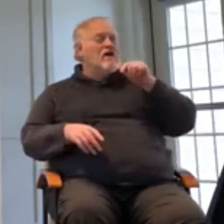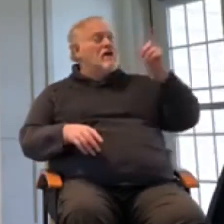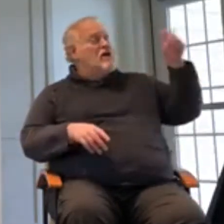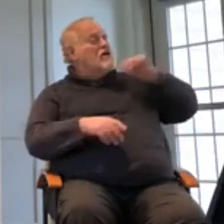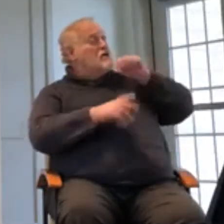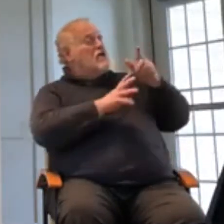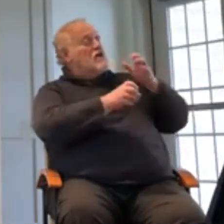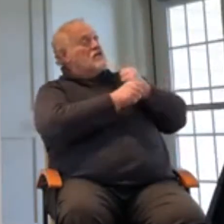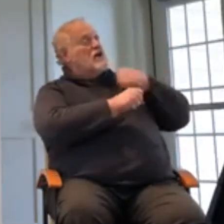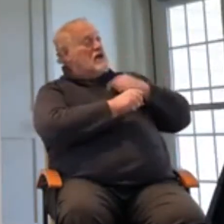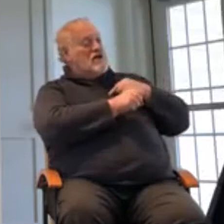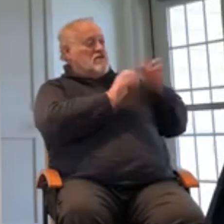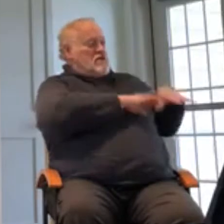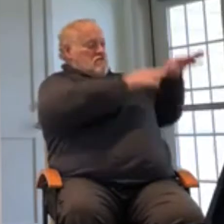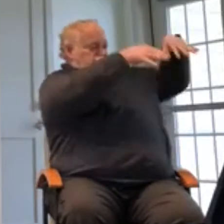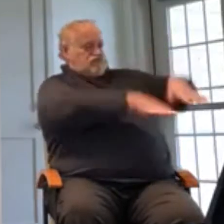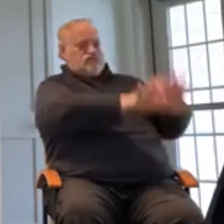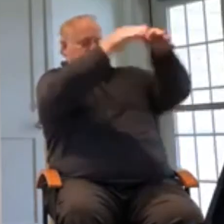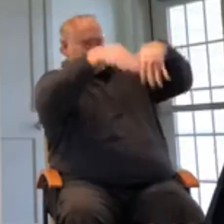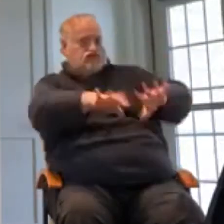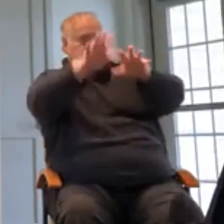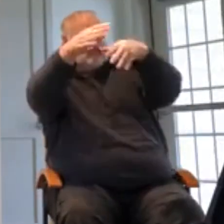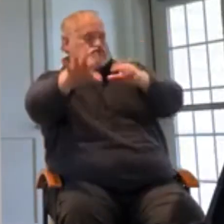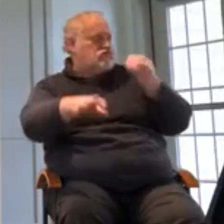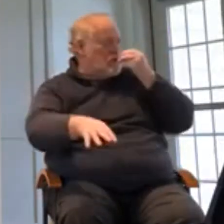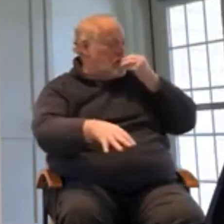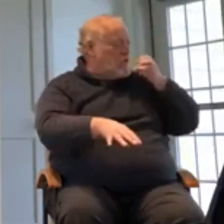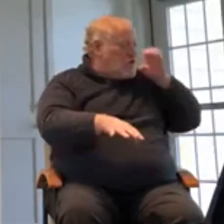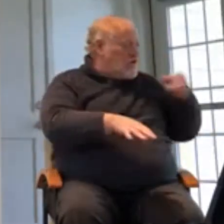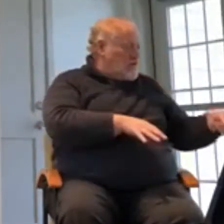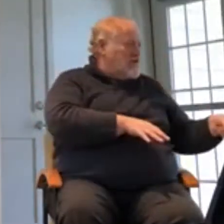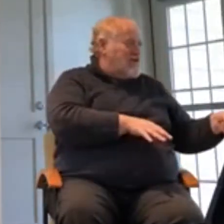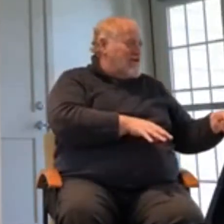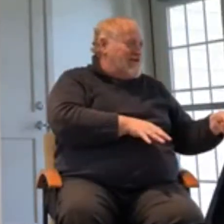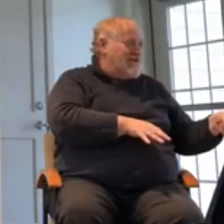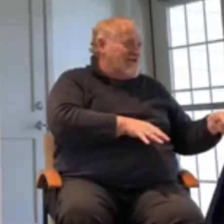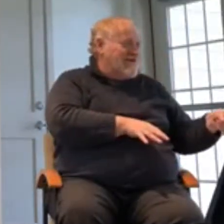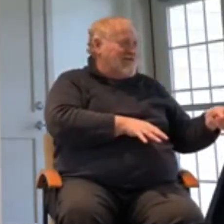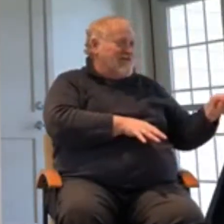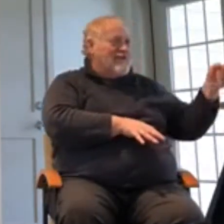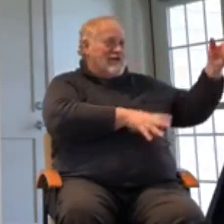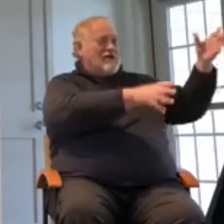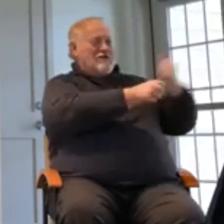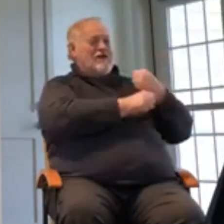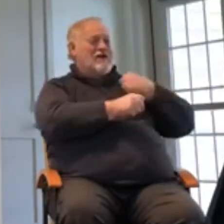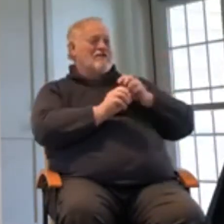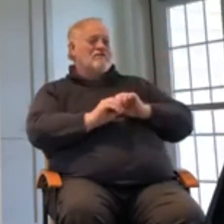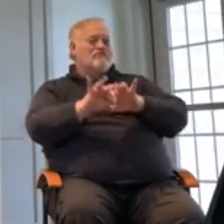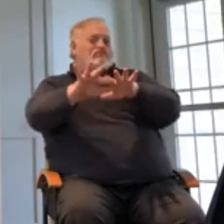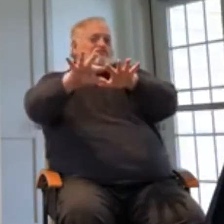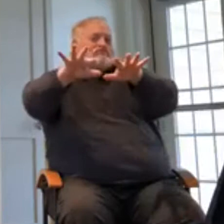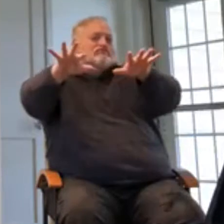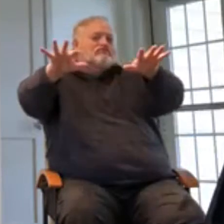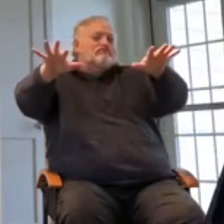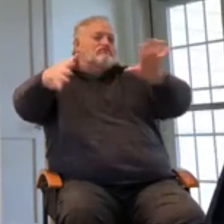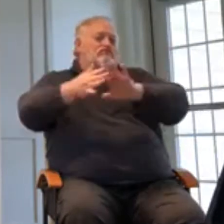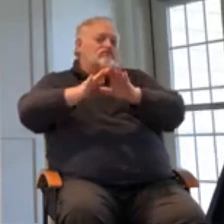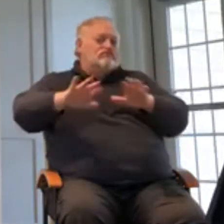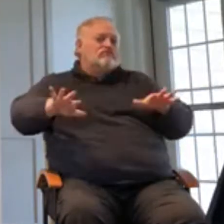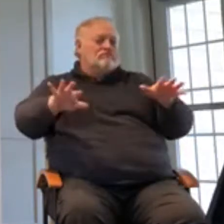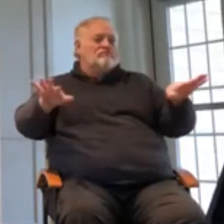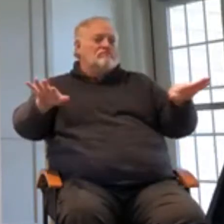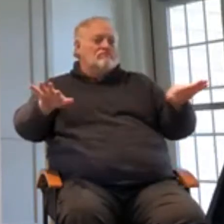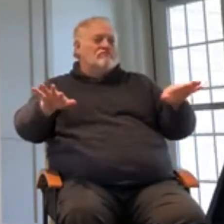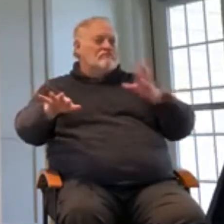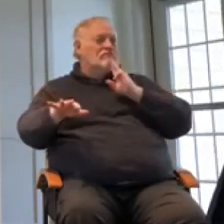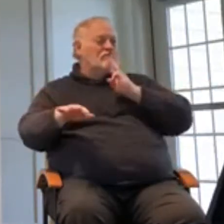to Grand Rapids. I don't know if Grand Rapids, Michigan is dangerous or not. It just sounds dangerous. Sounds like a place I really wouldn't want to go to. But he takes us